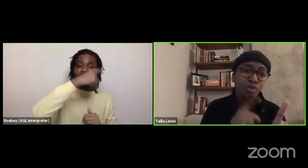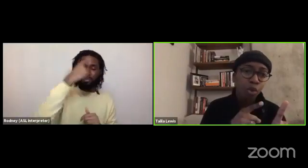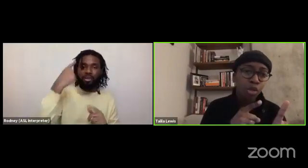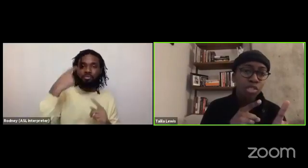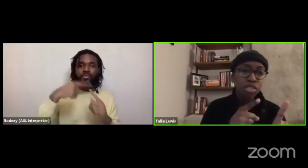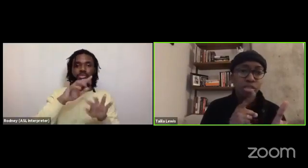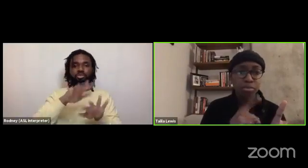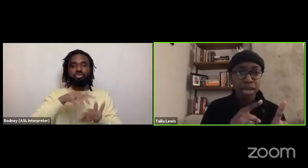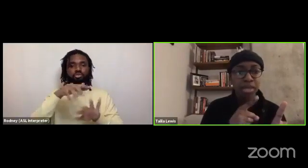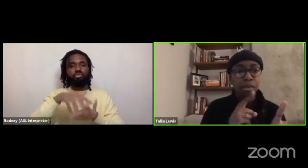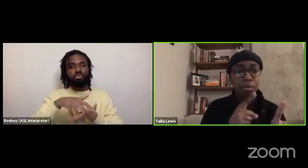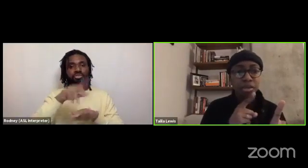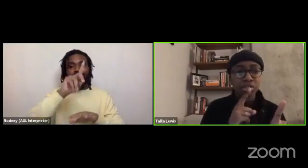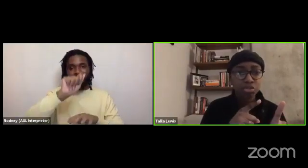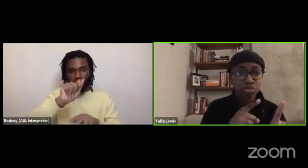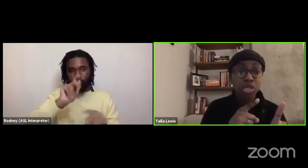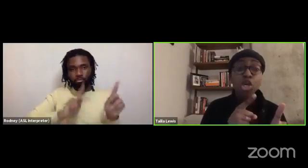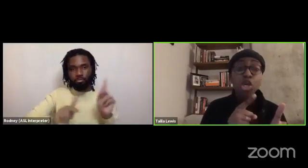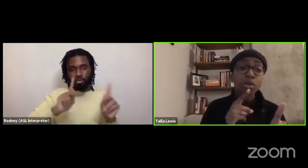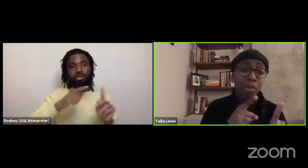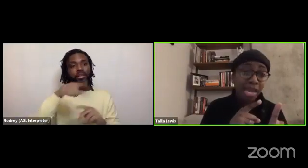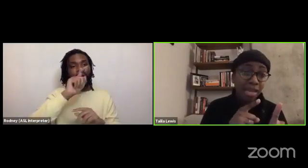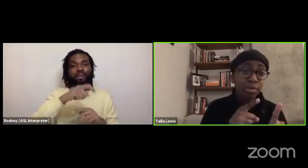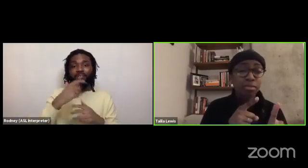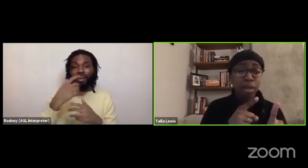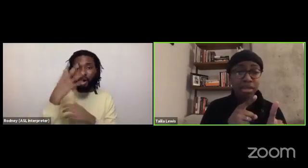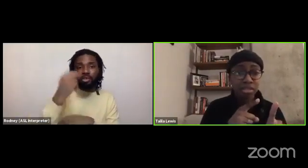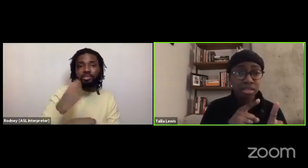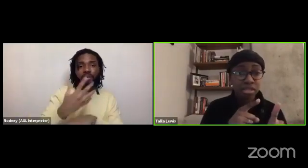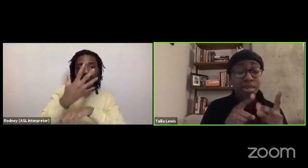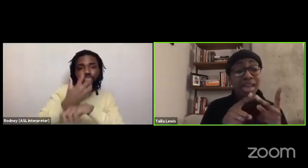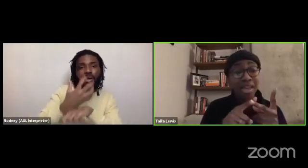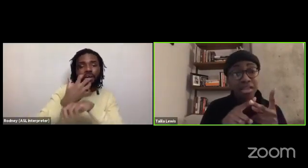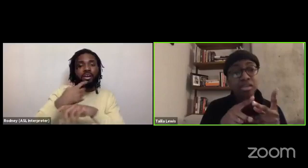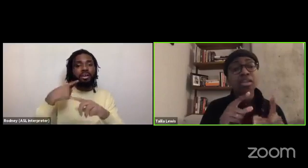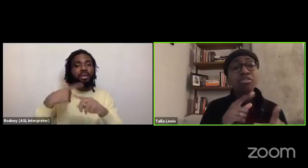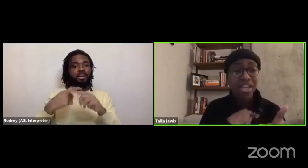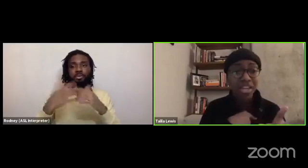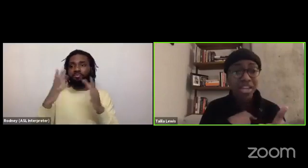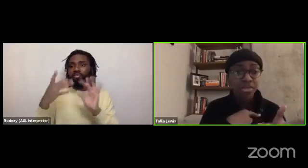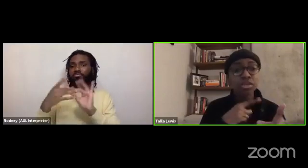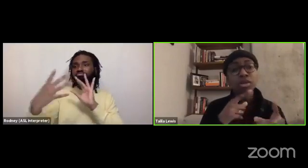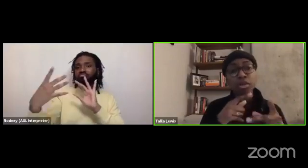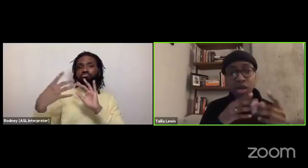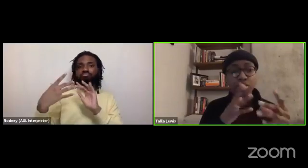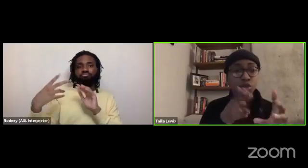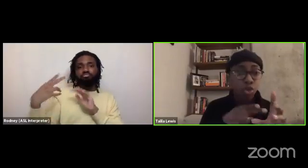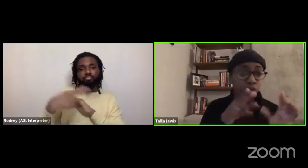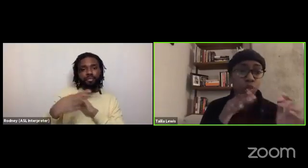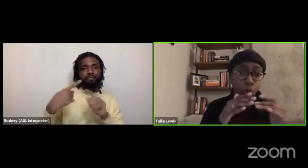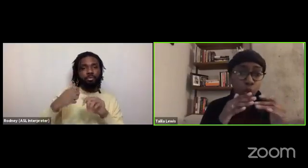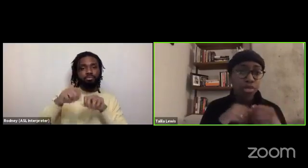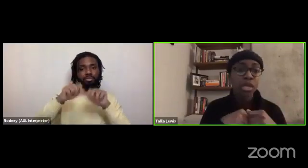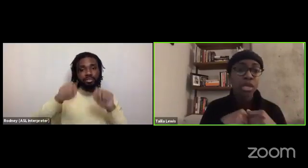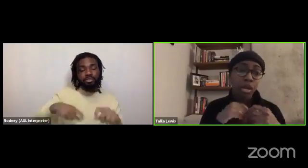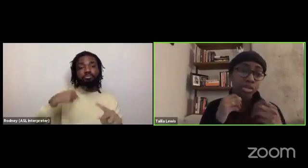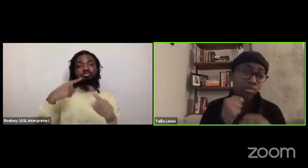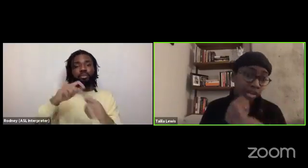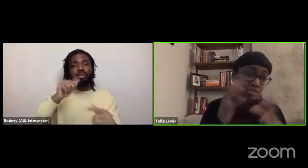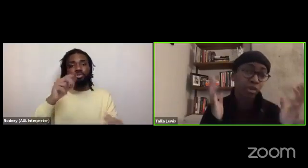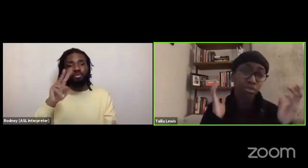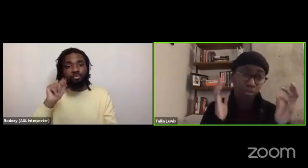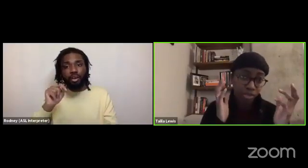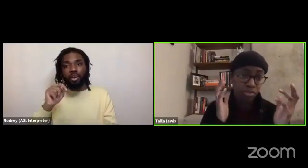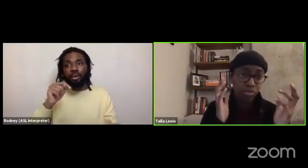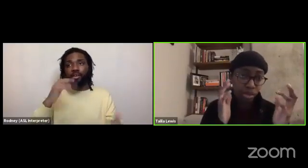were forced to beg upon the street, who were maimed by the system, and veterans who had joined wars to